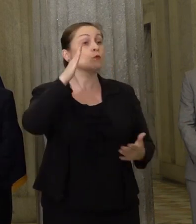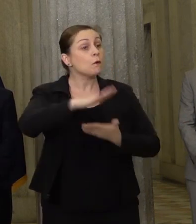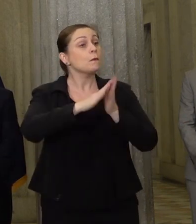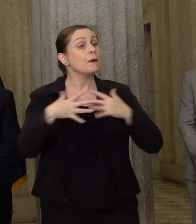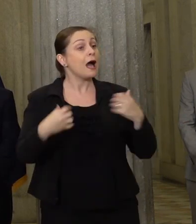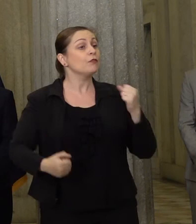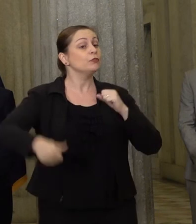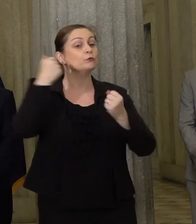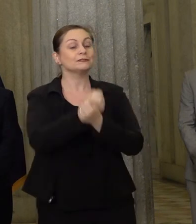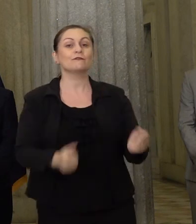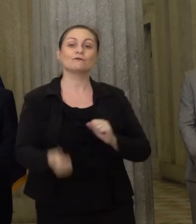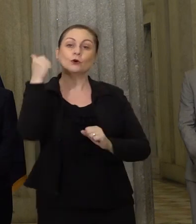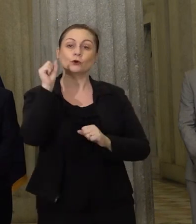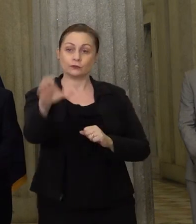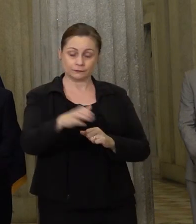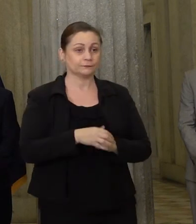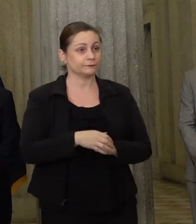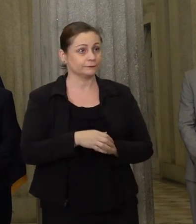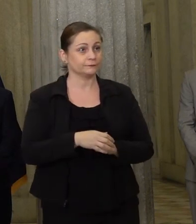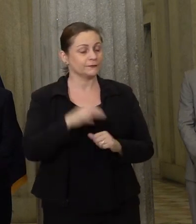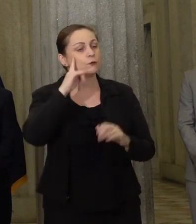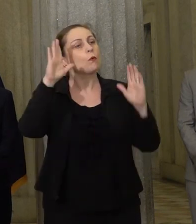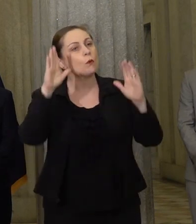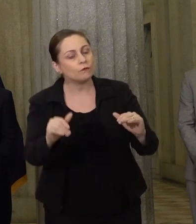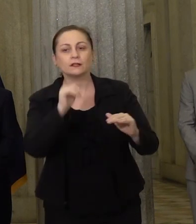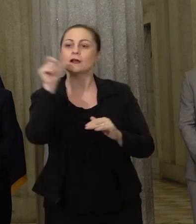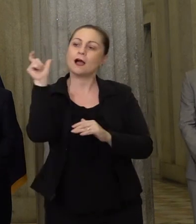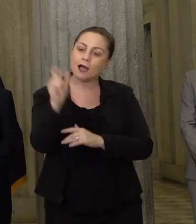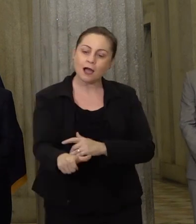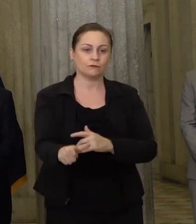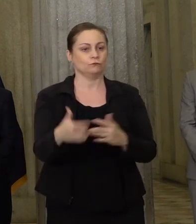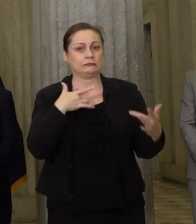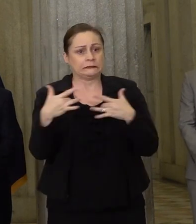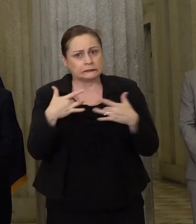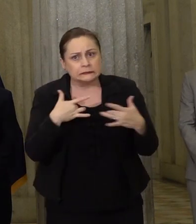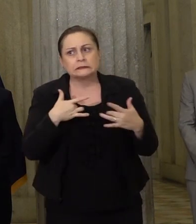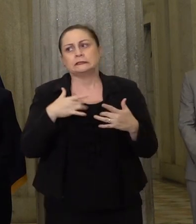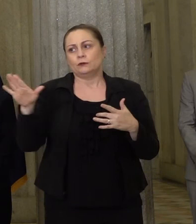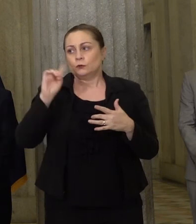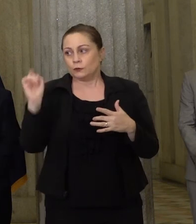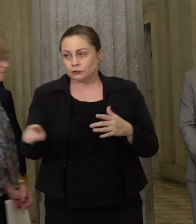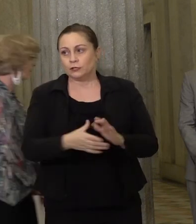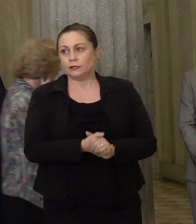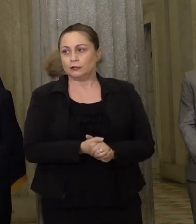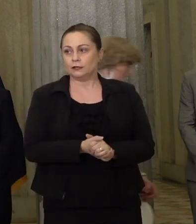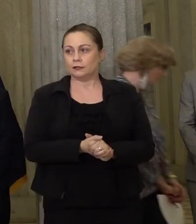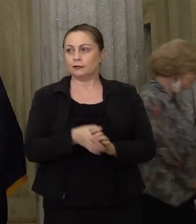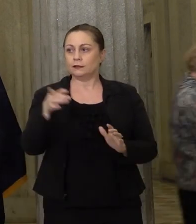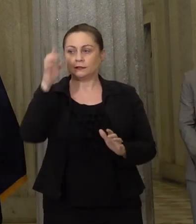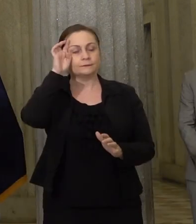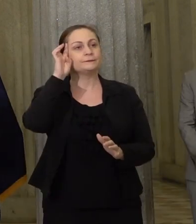safer South Carolina, and we hopefully won't have to worry about questions like that. Thank you. Governor, so let's